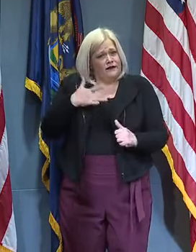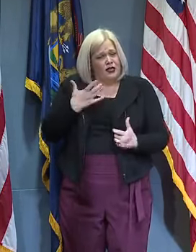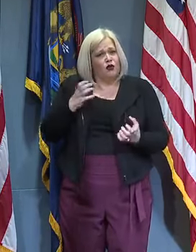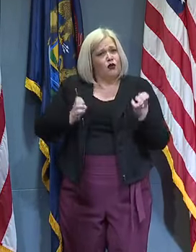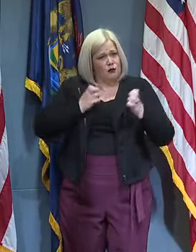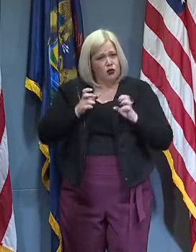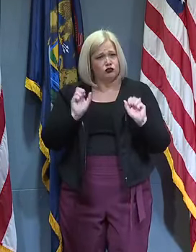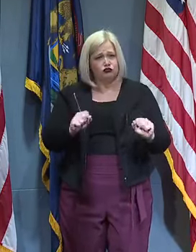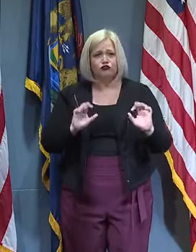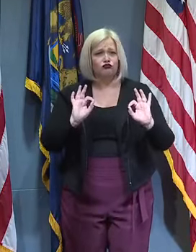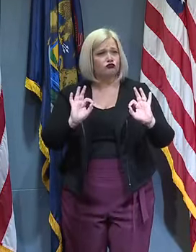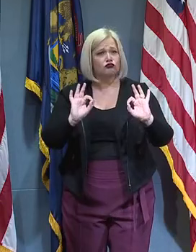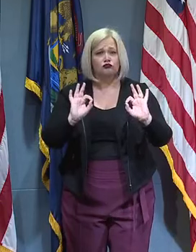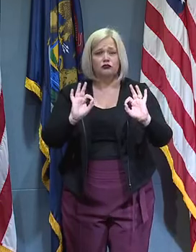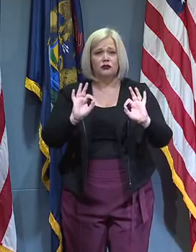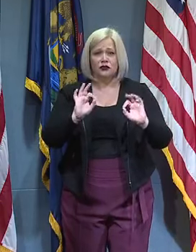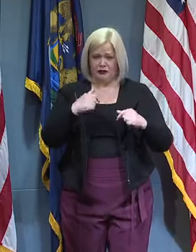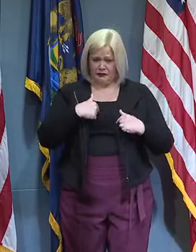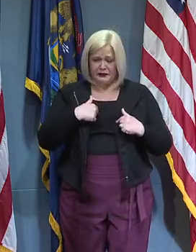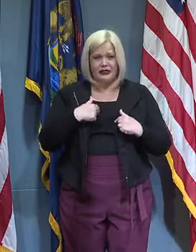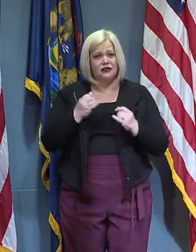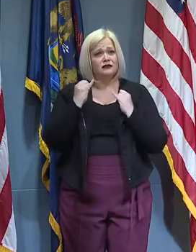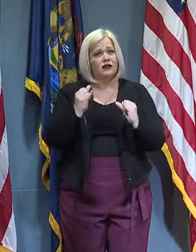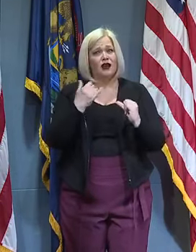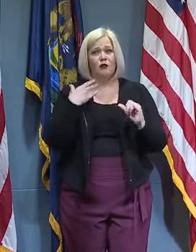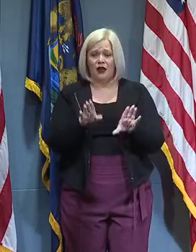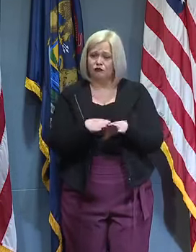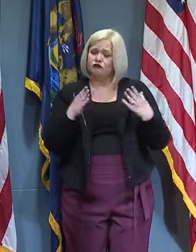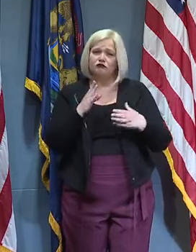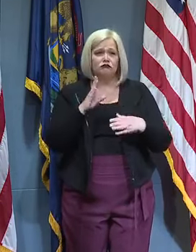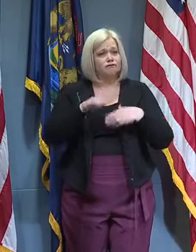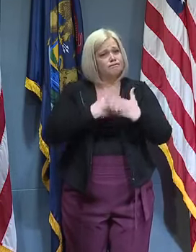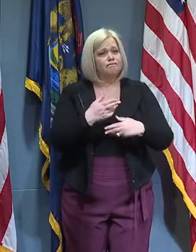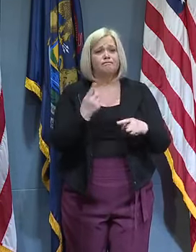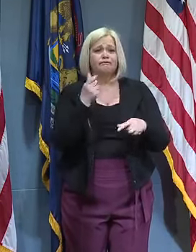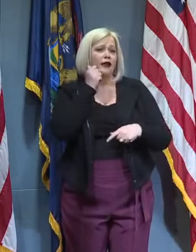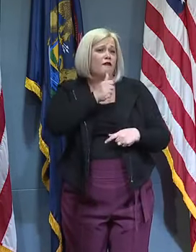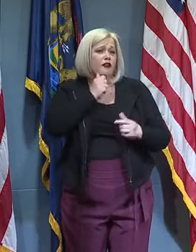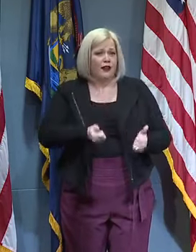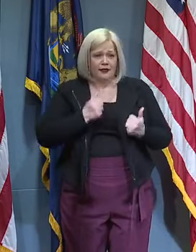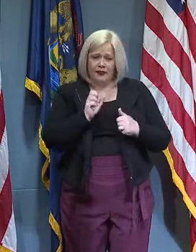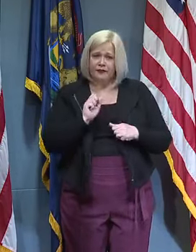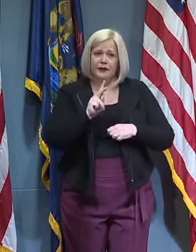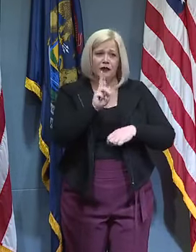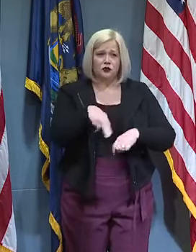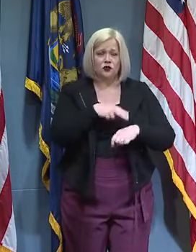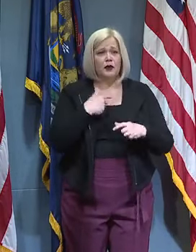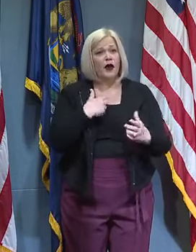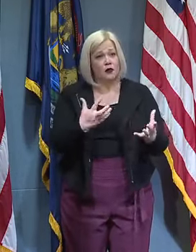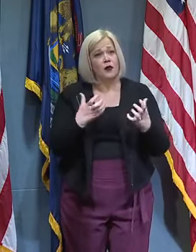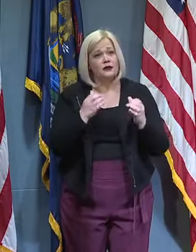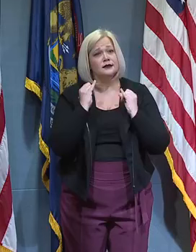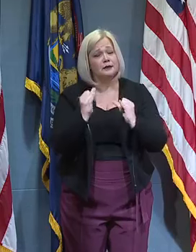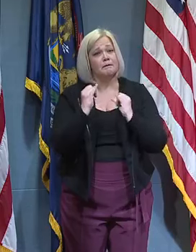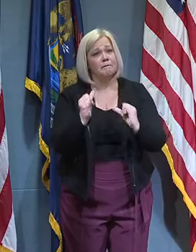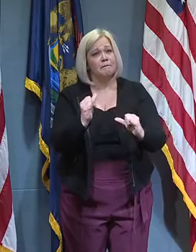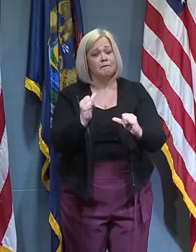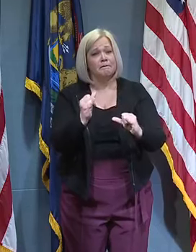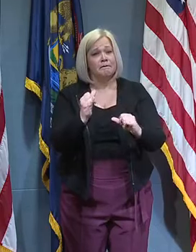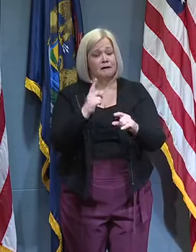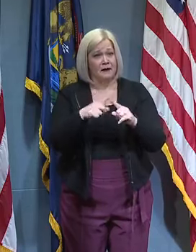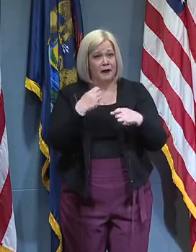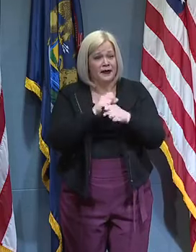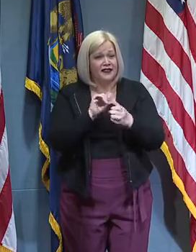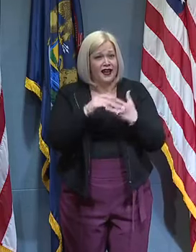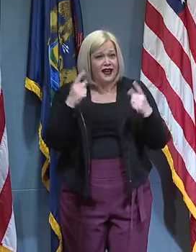more than to just flip a switch and return to normal. But that's not how it's going to work, unfortunately. The